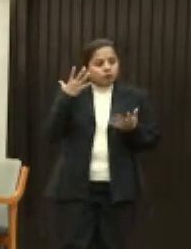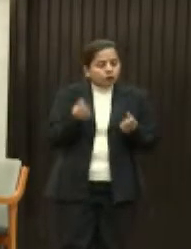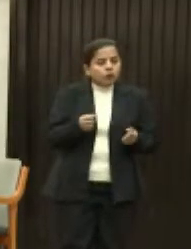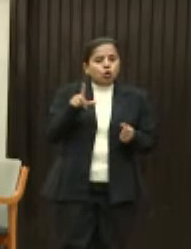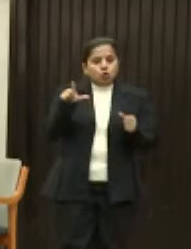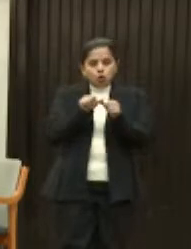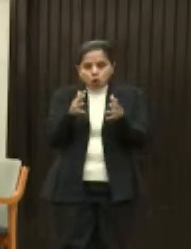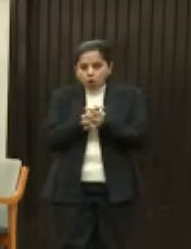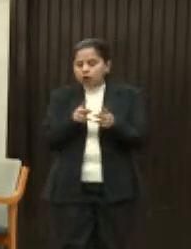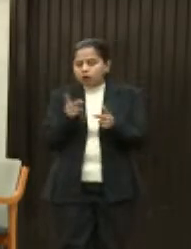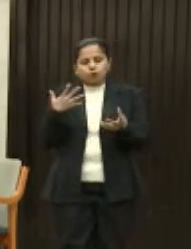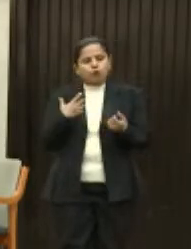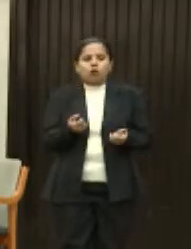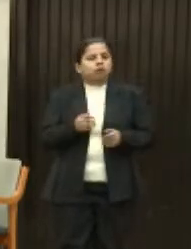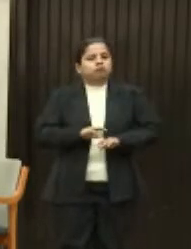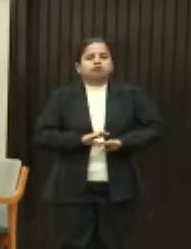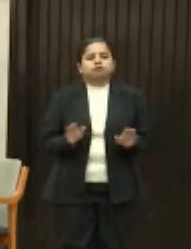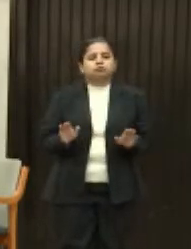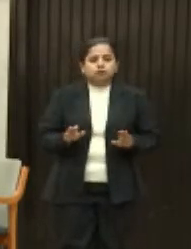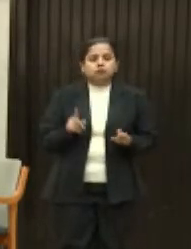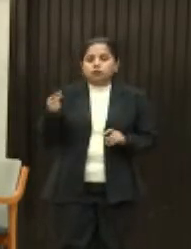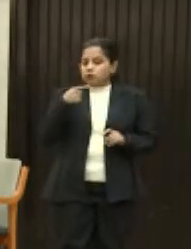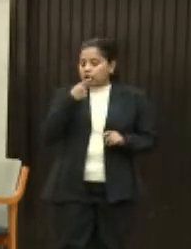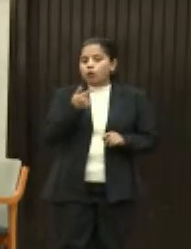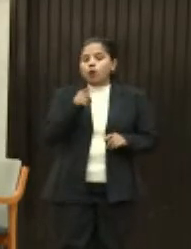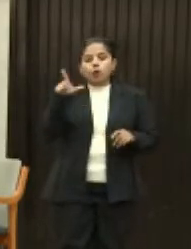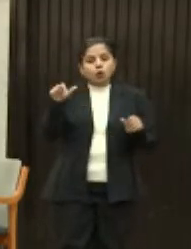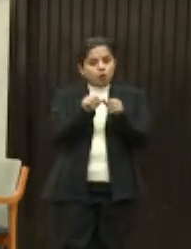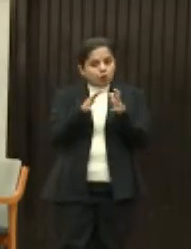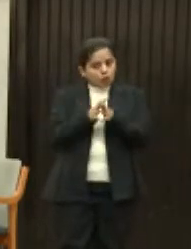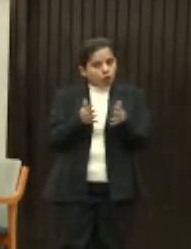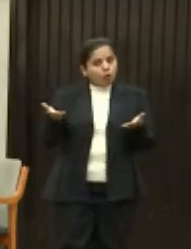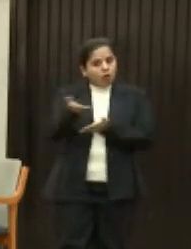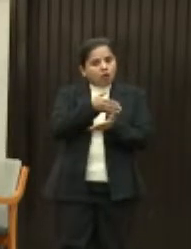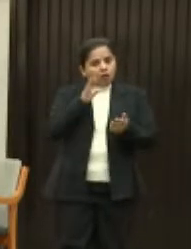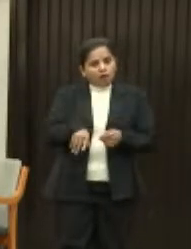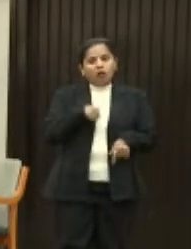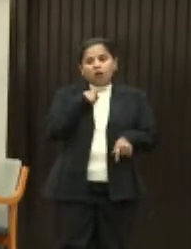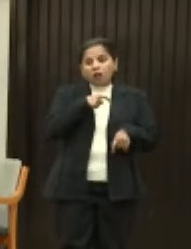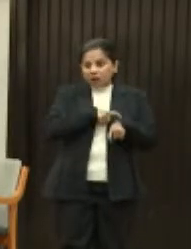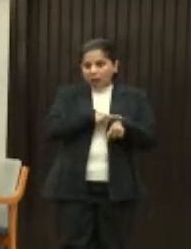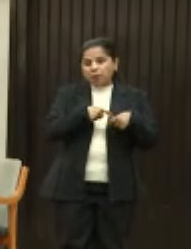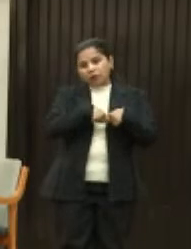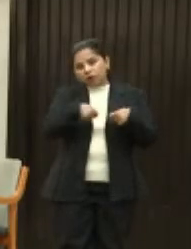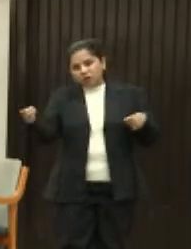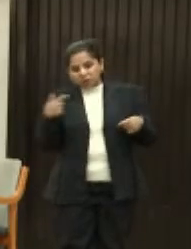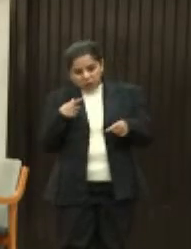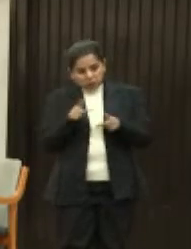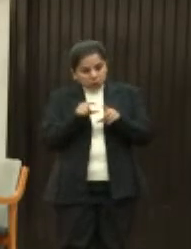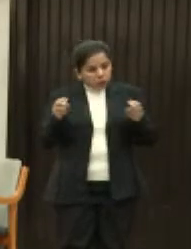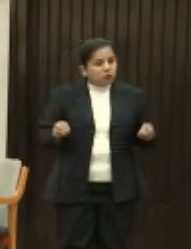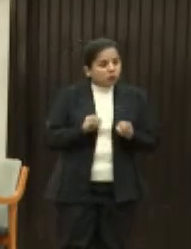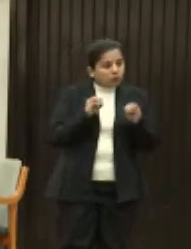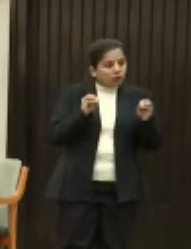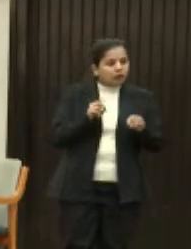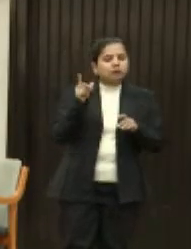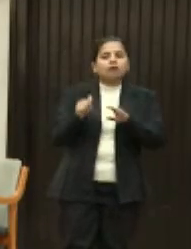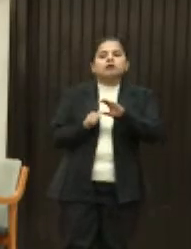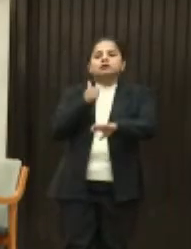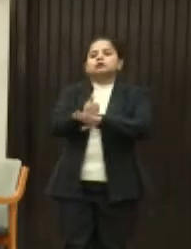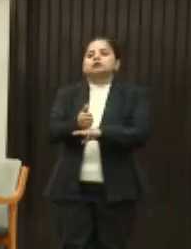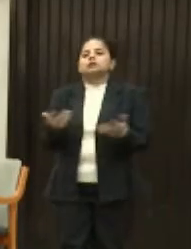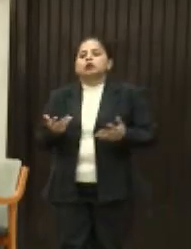commission. She said the law commission will take ages and will do nothing. So she set up